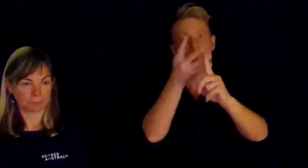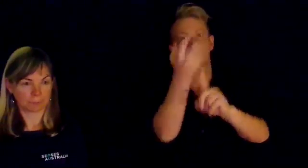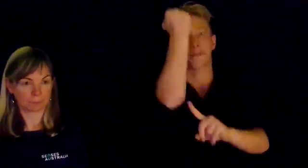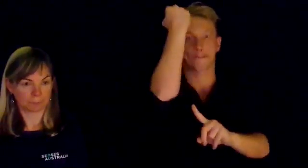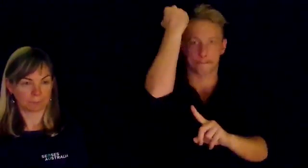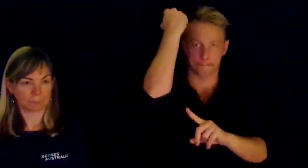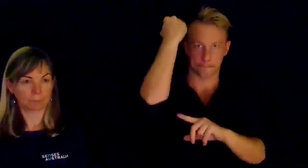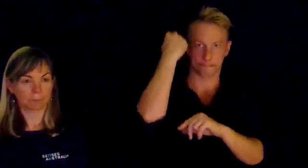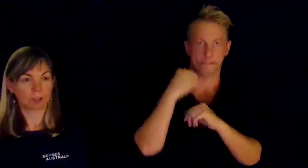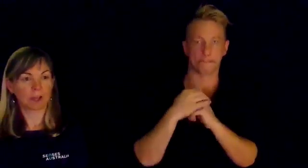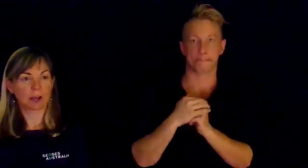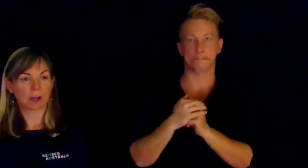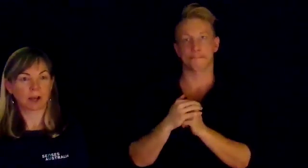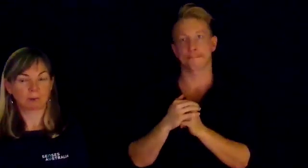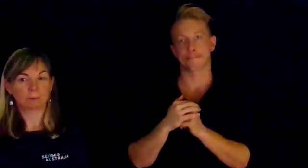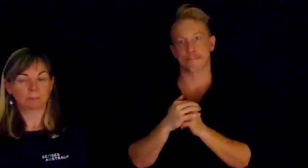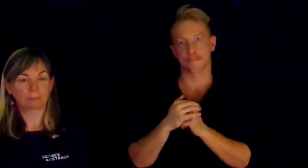NDIS plan.